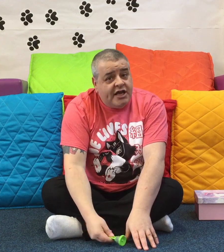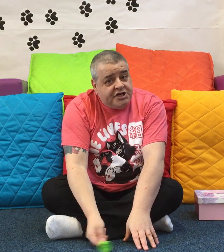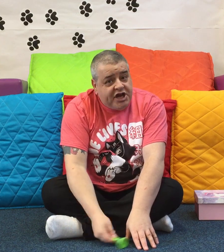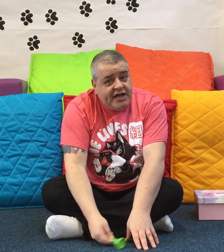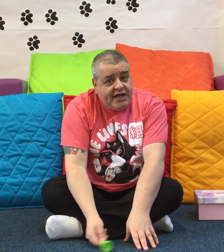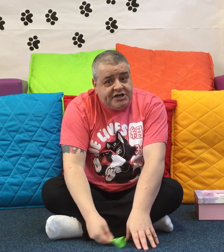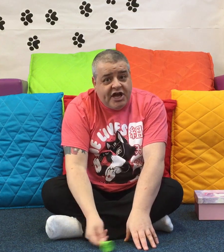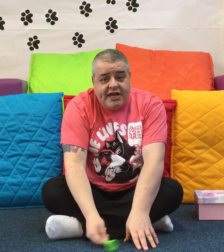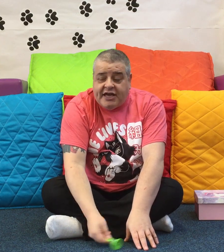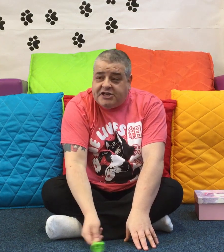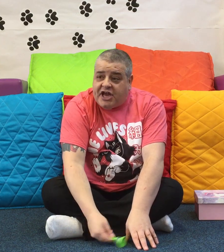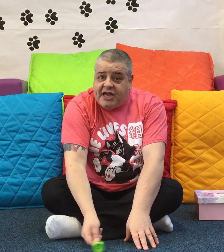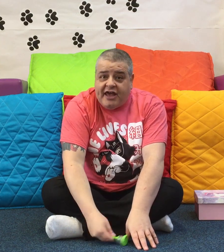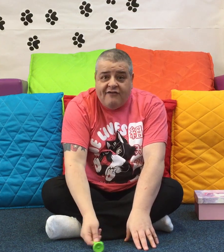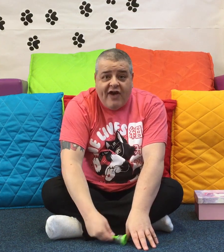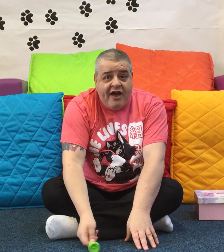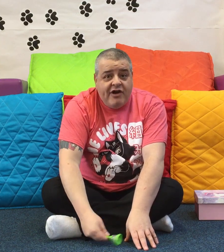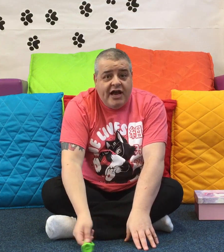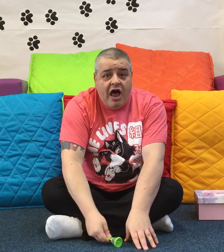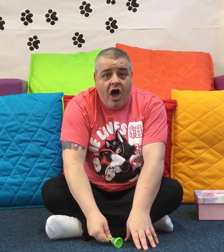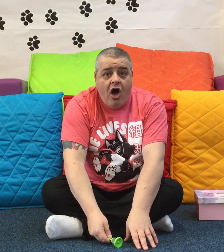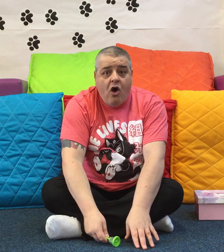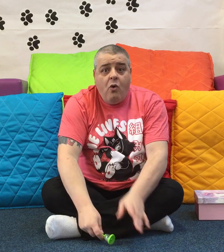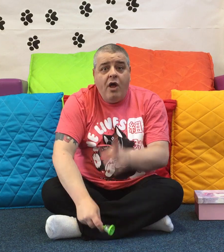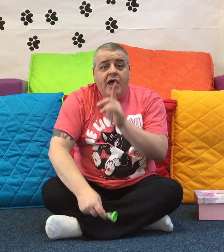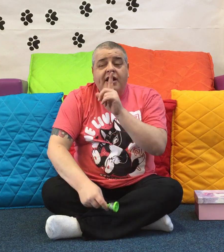it, shake it, shake it, shake it very low.